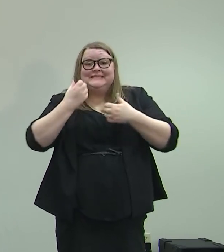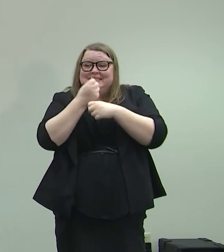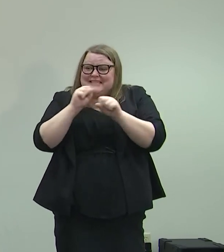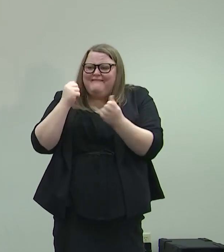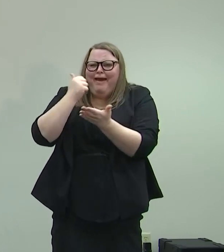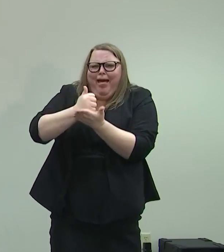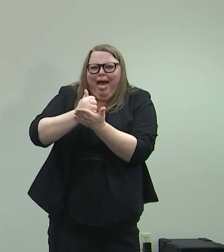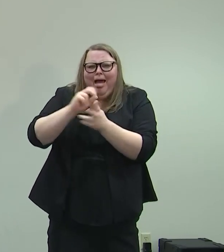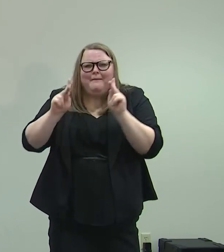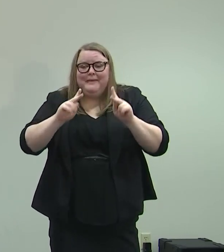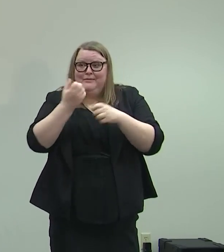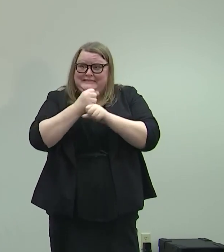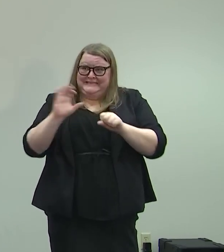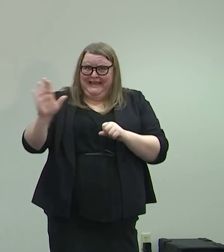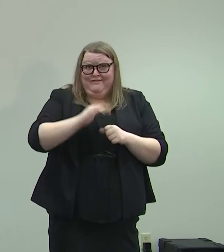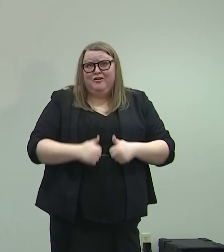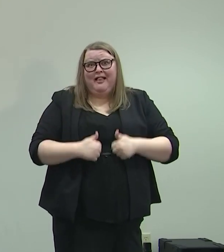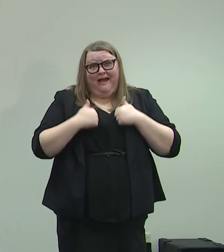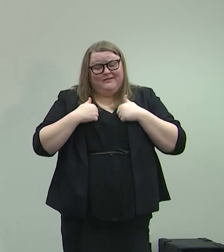so many people save lives.